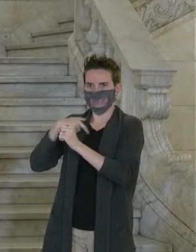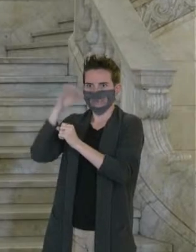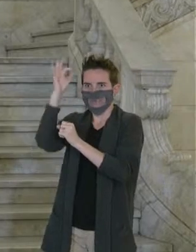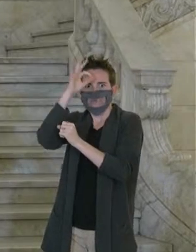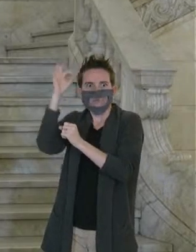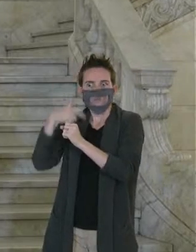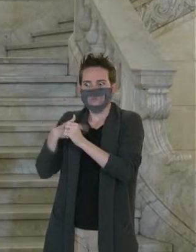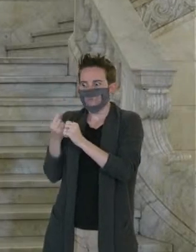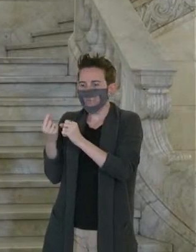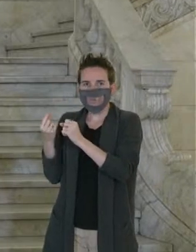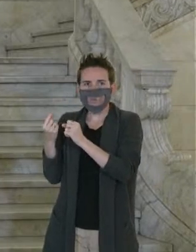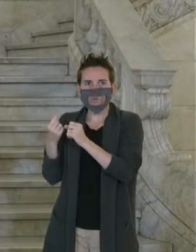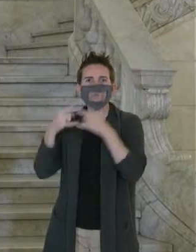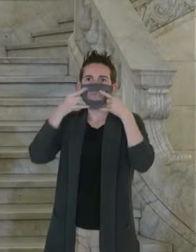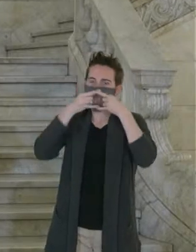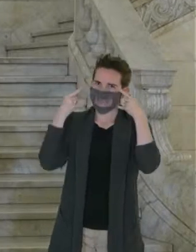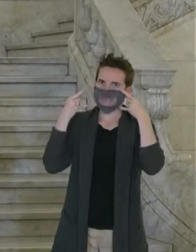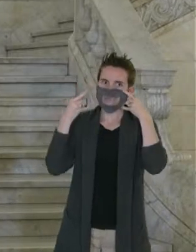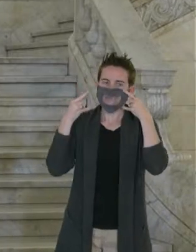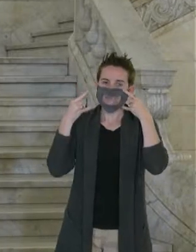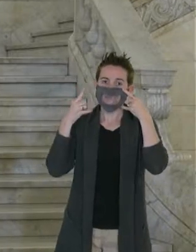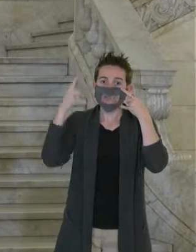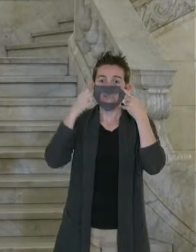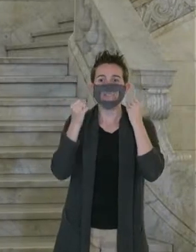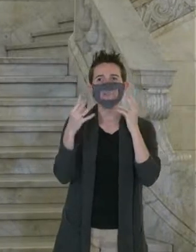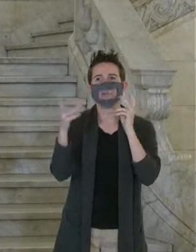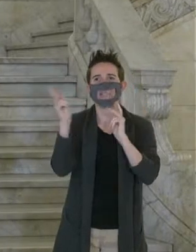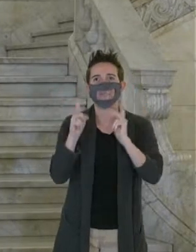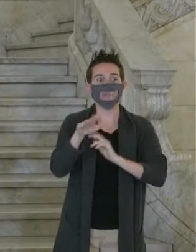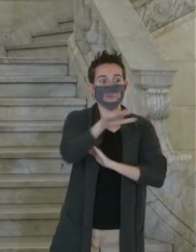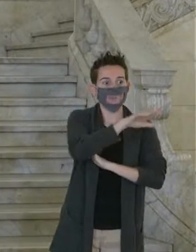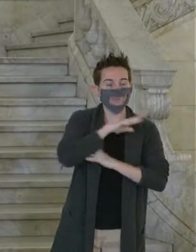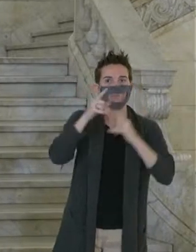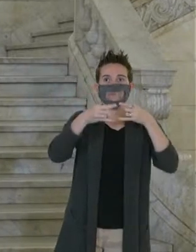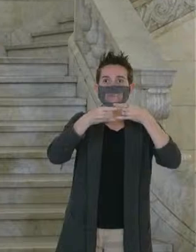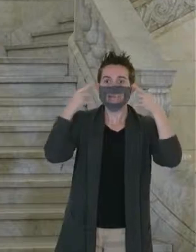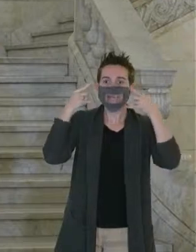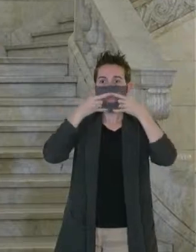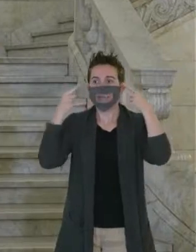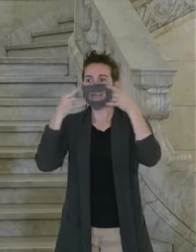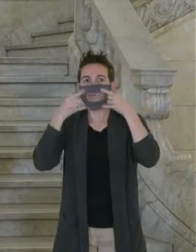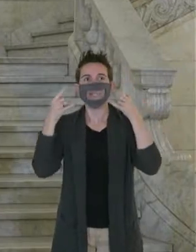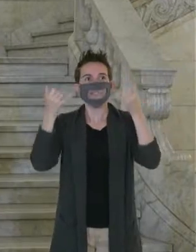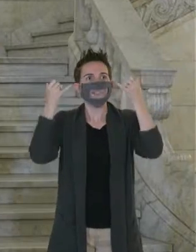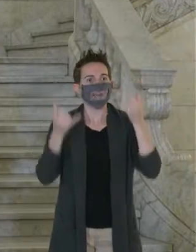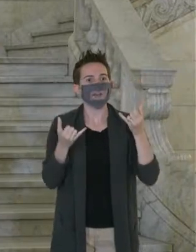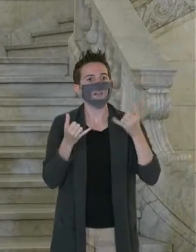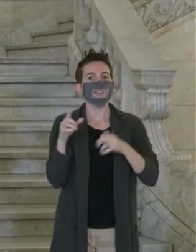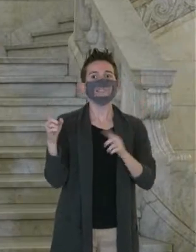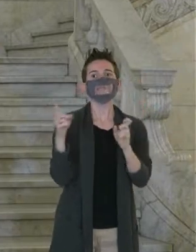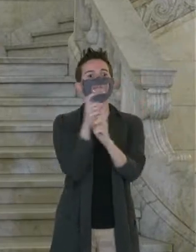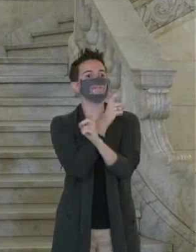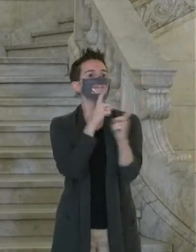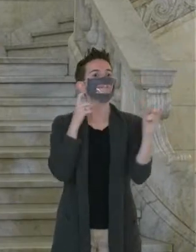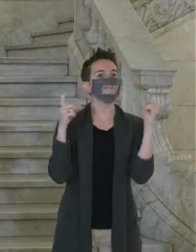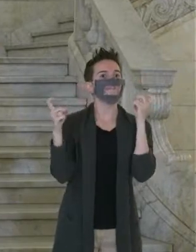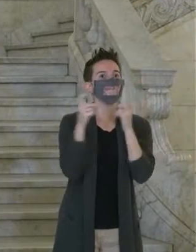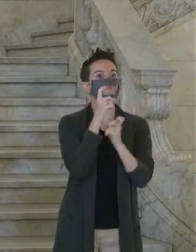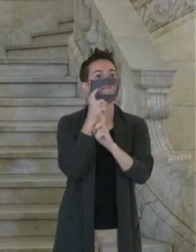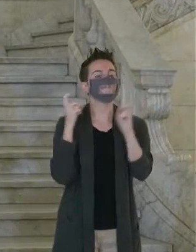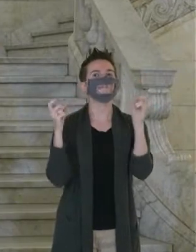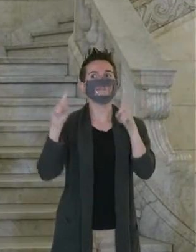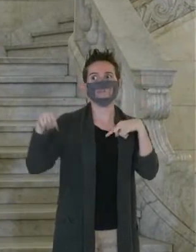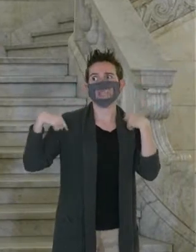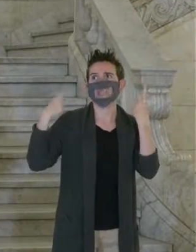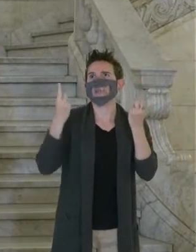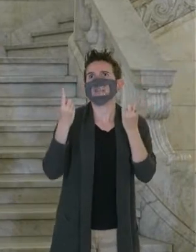And because of the incredible commitment from all over our community to wear masks, we now have the freedom to move about in a way that we haven't had